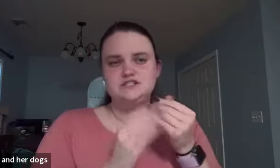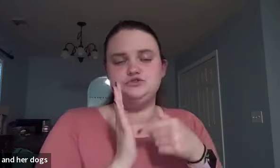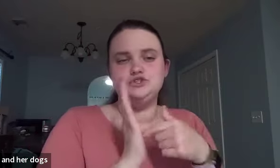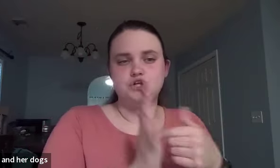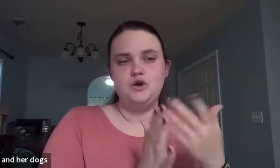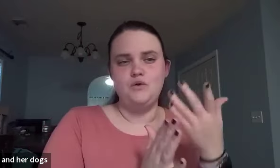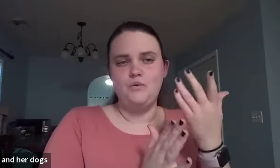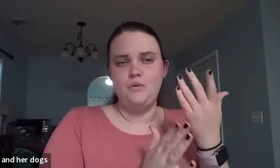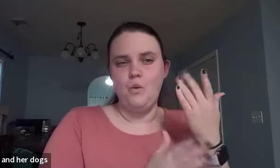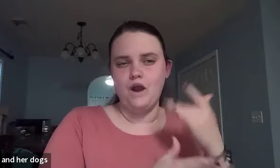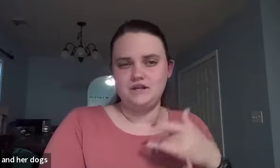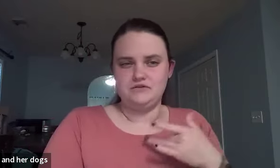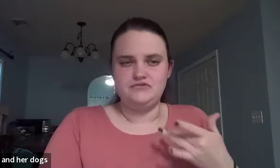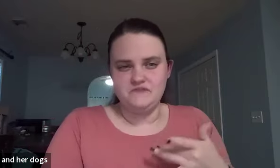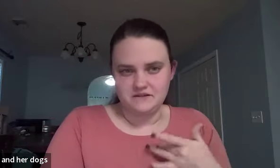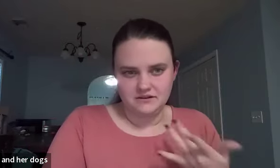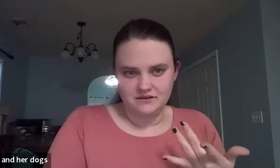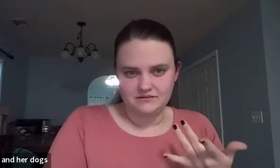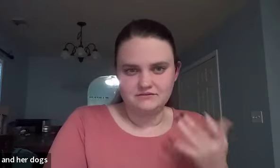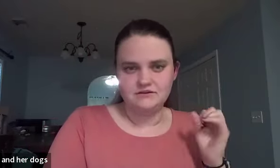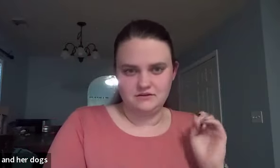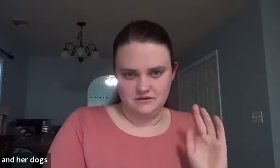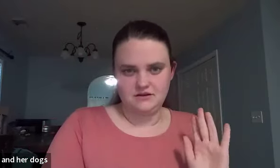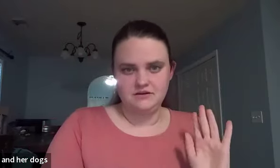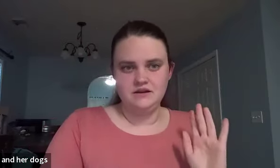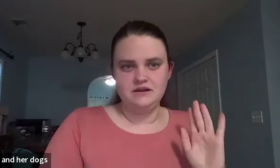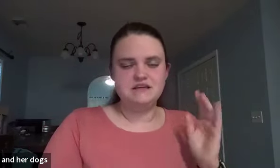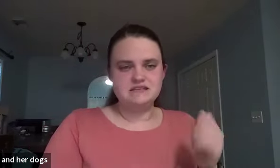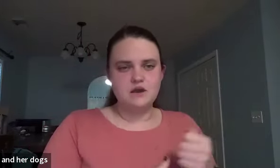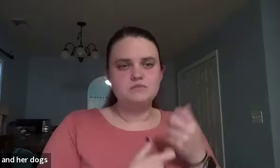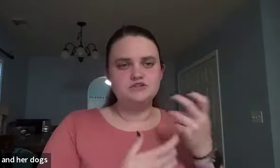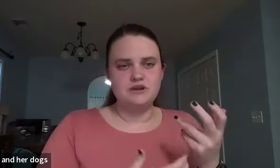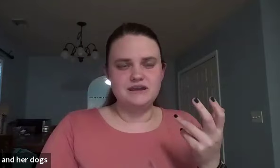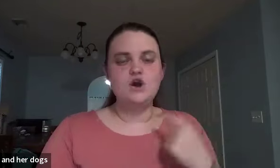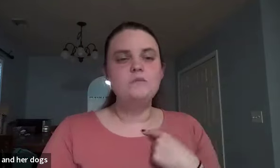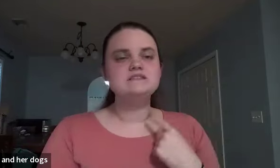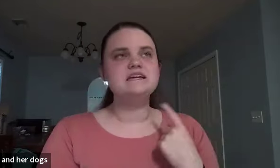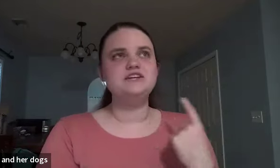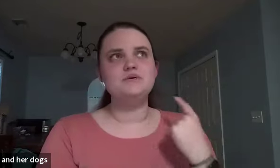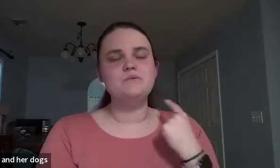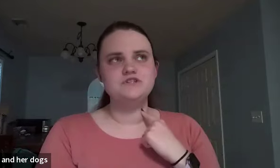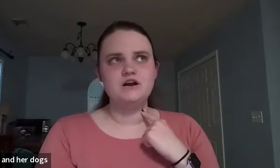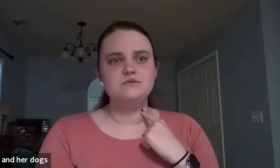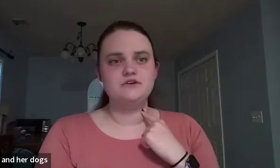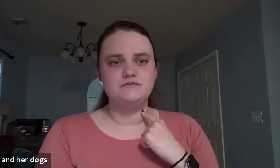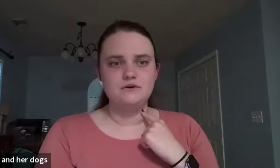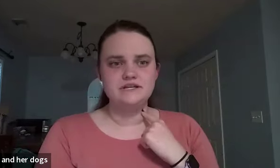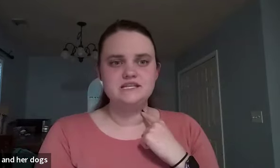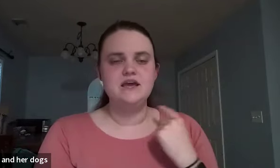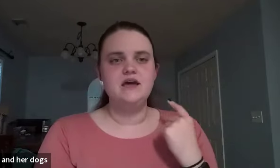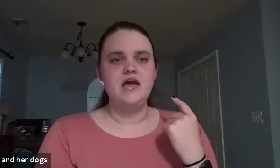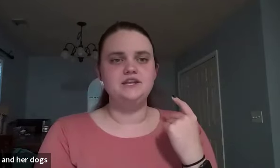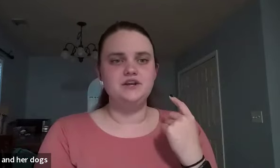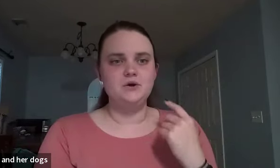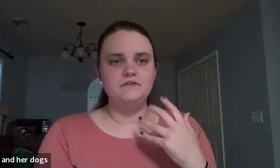expressions to show what you're feeling. Okay. Because that's how we portray. It's almost like, when we're talking with our voice and